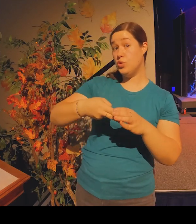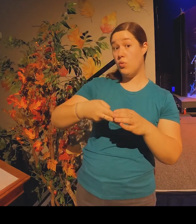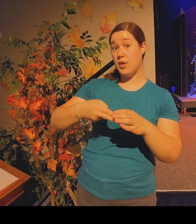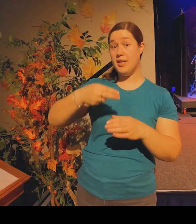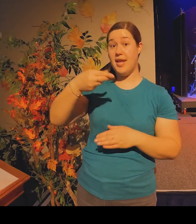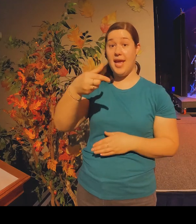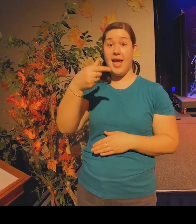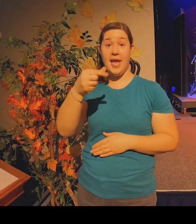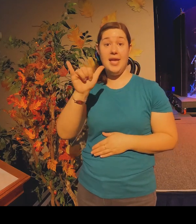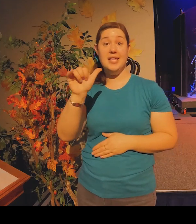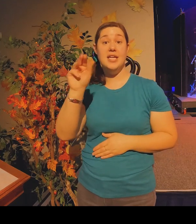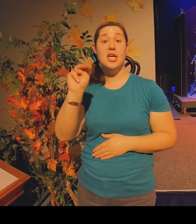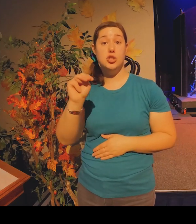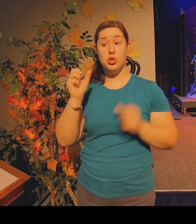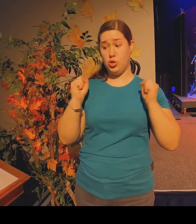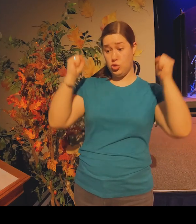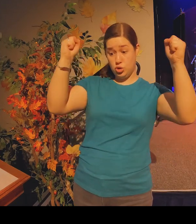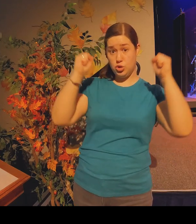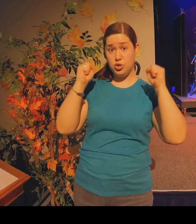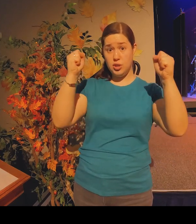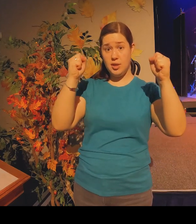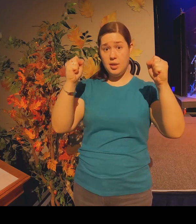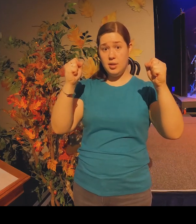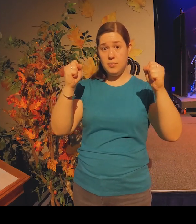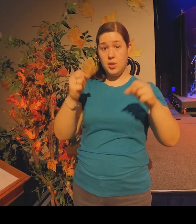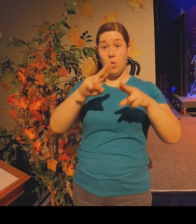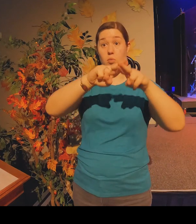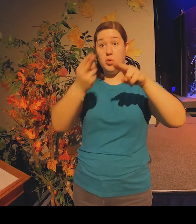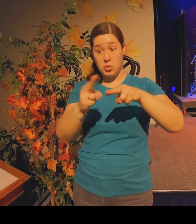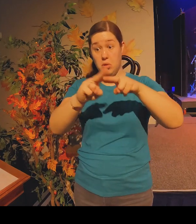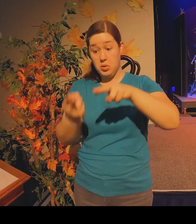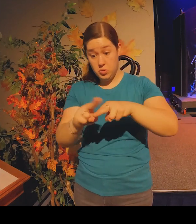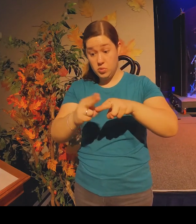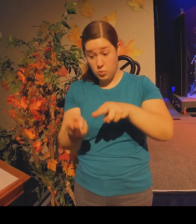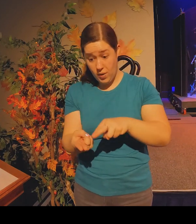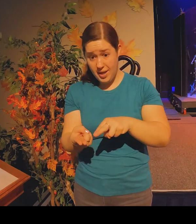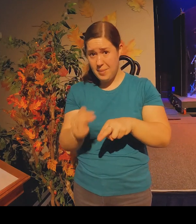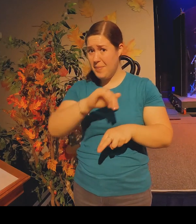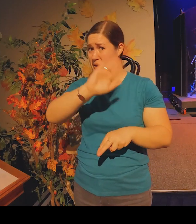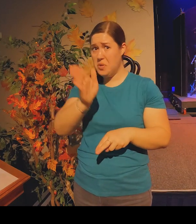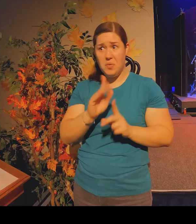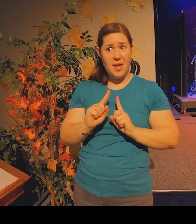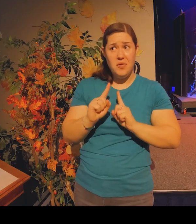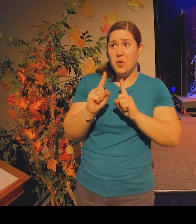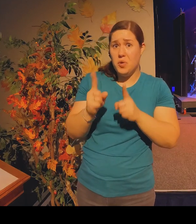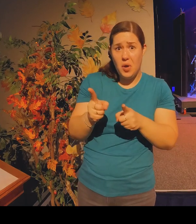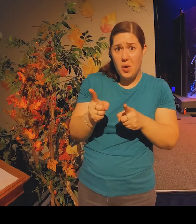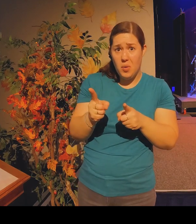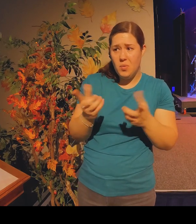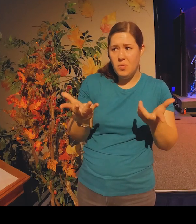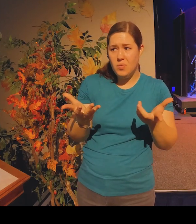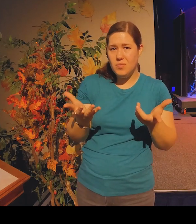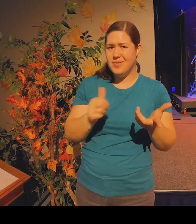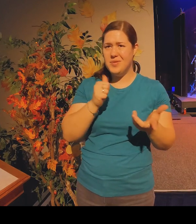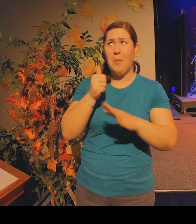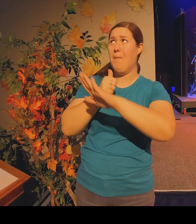know, if you're trying your best to get healthy and you never exercise, well, don't blame God for